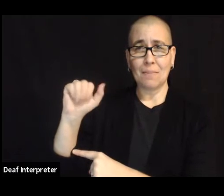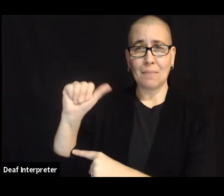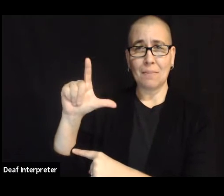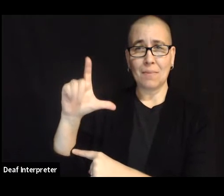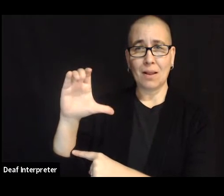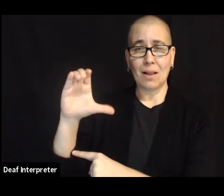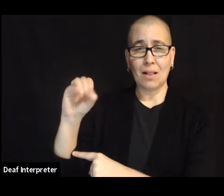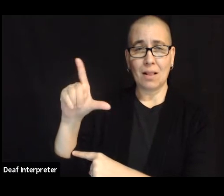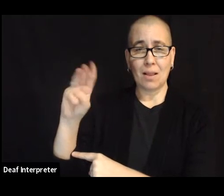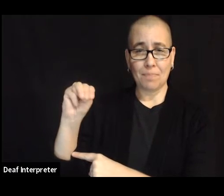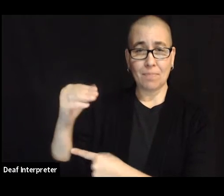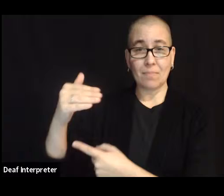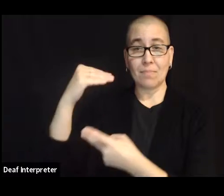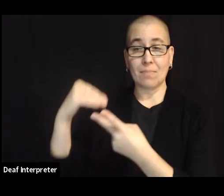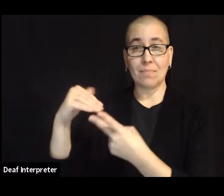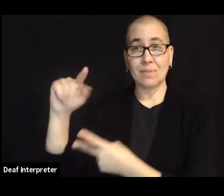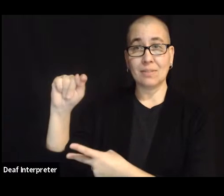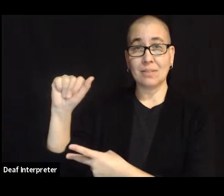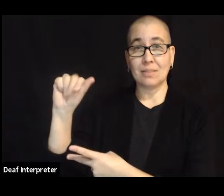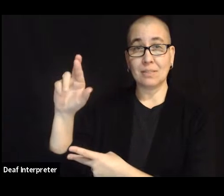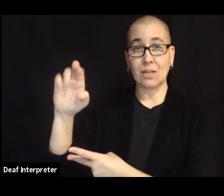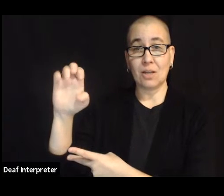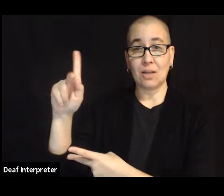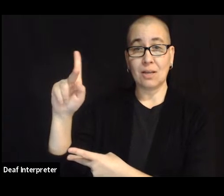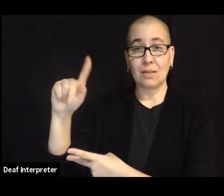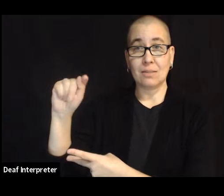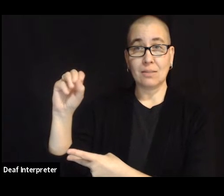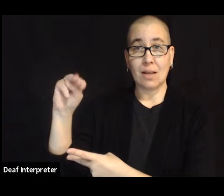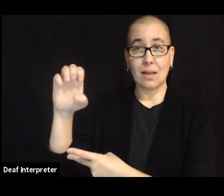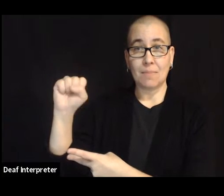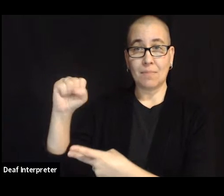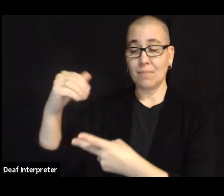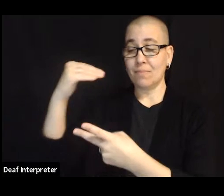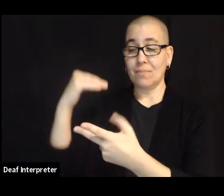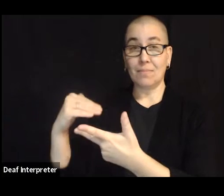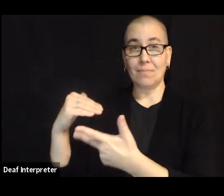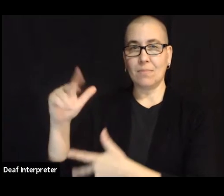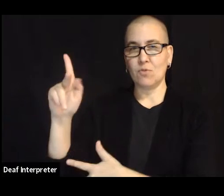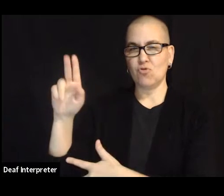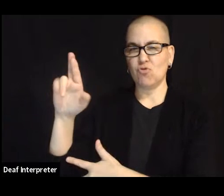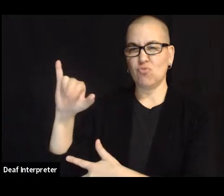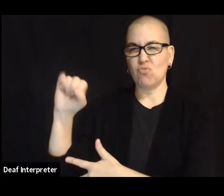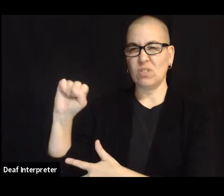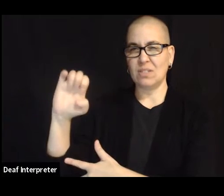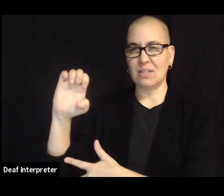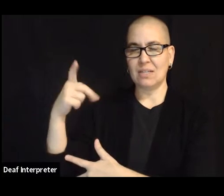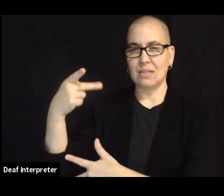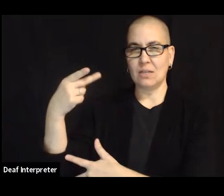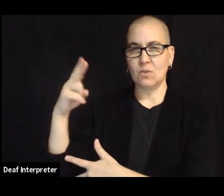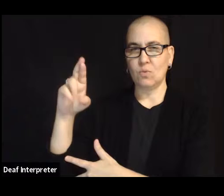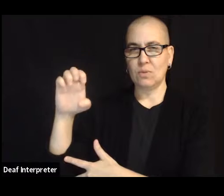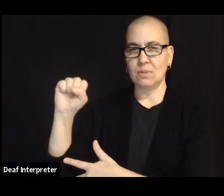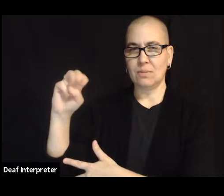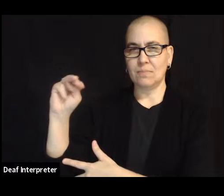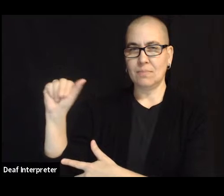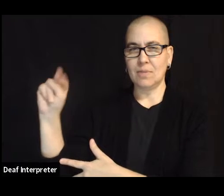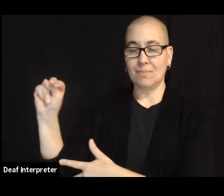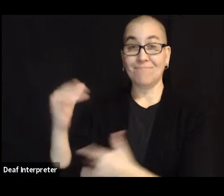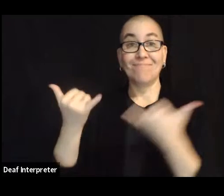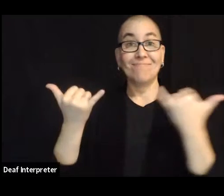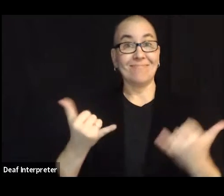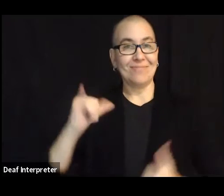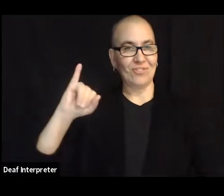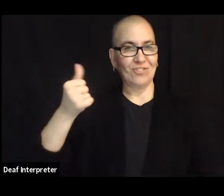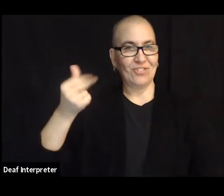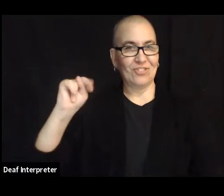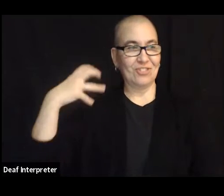for questions from reporters on the line. With that, I'll now turn it over to Commissioner Malcolm. Thank you, Mike. Good afternoon, everyone.